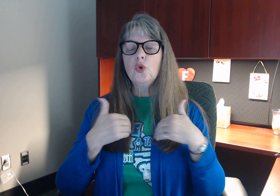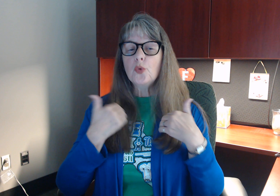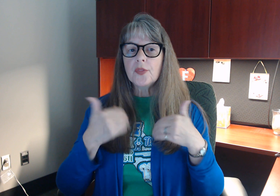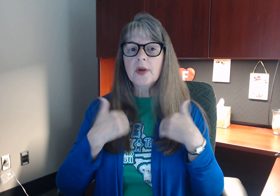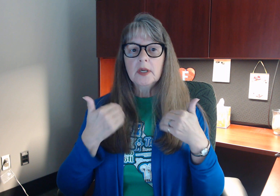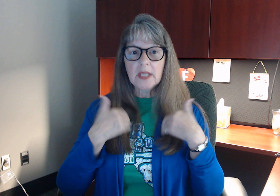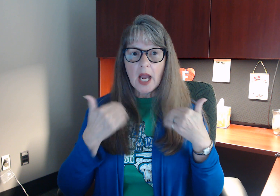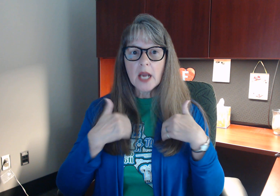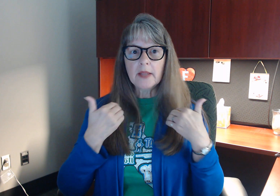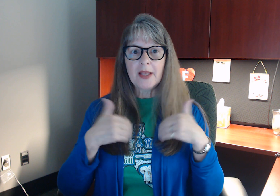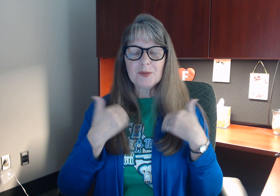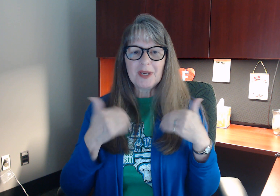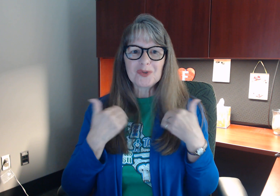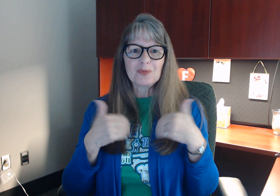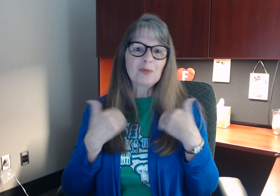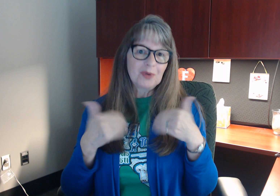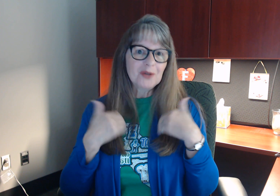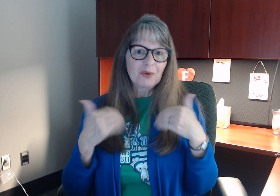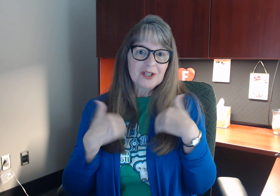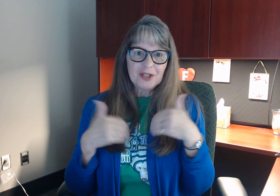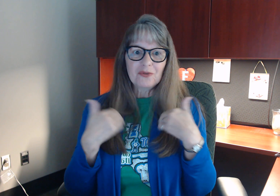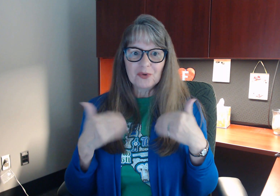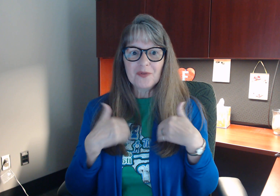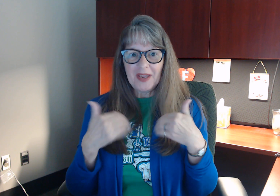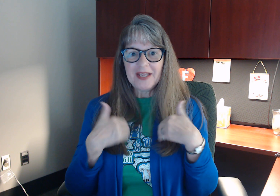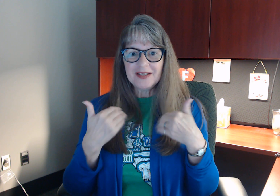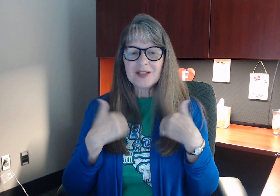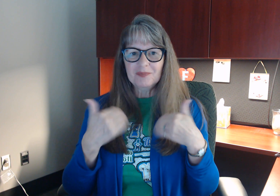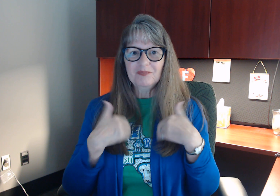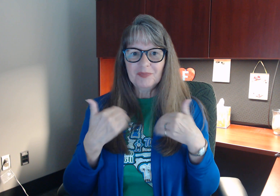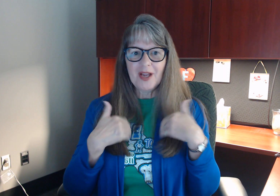Youth, young, and that's because there's more blood rushing through the veins. Young.